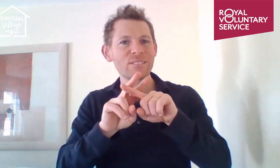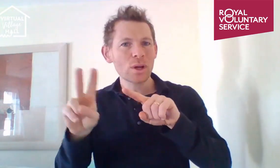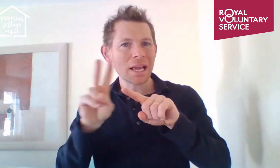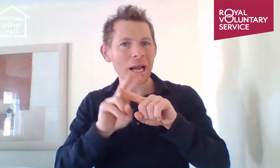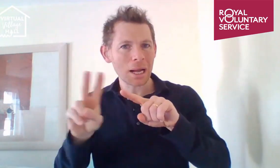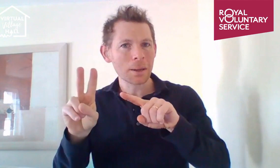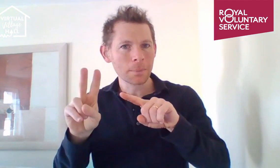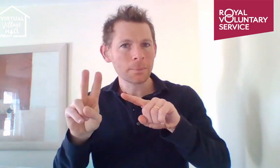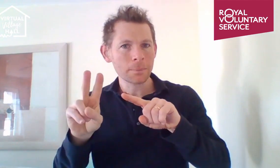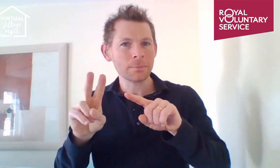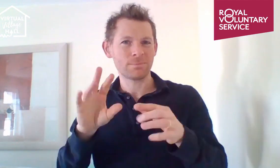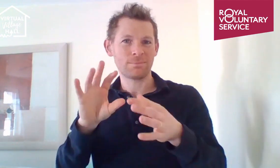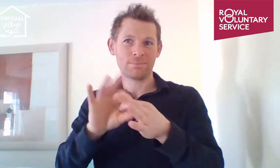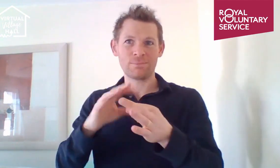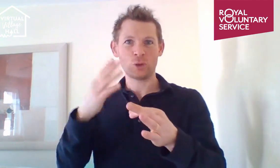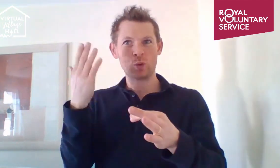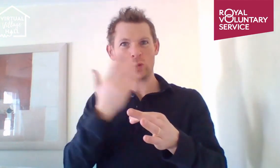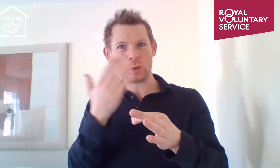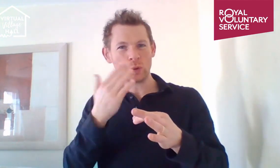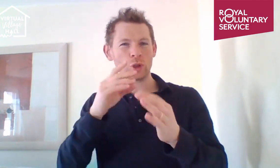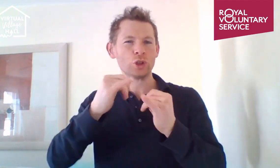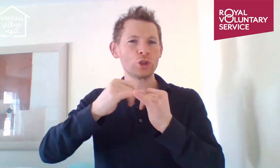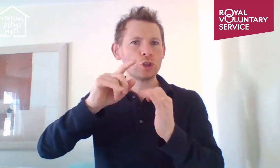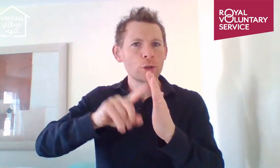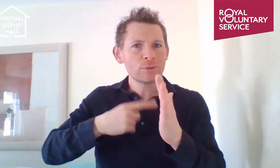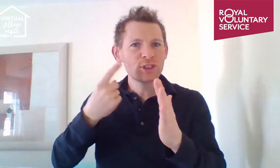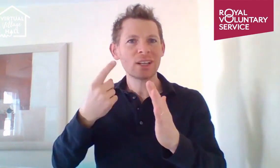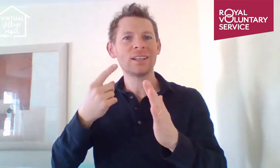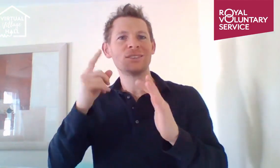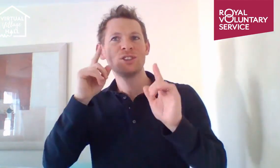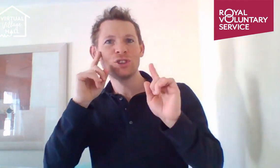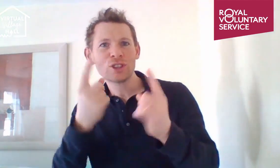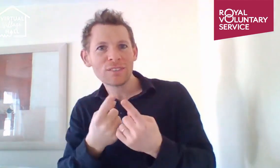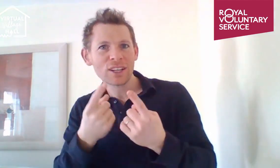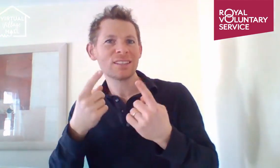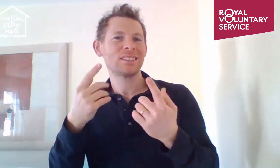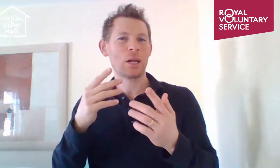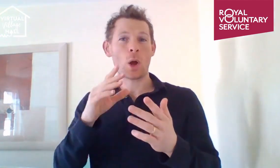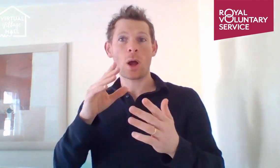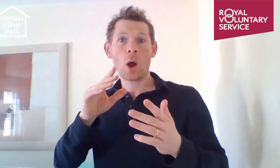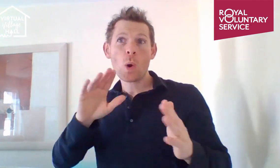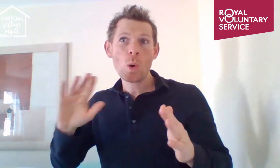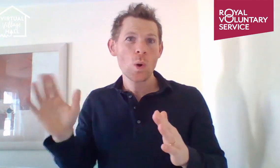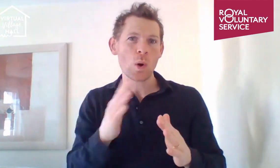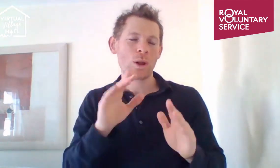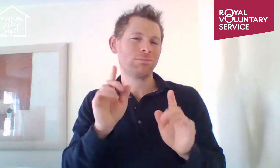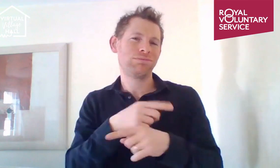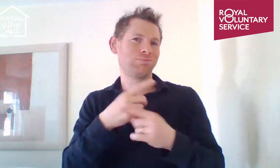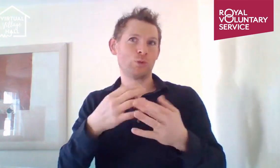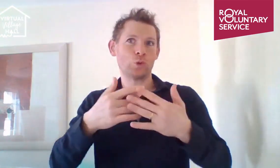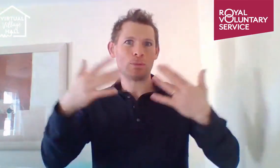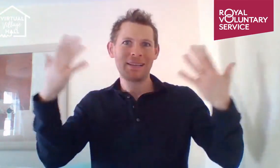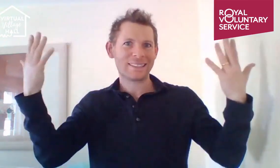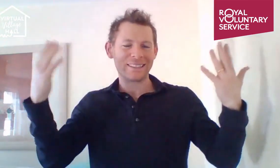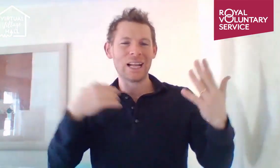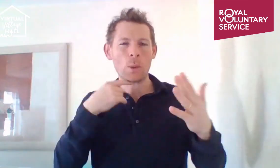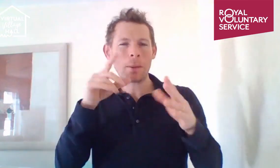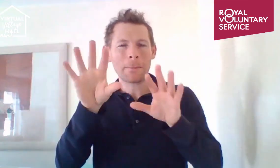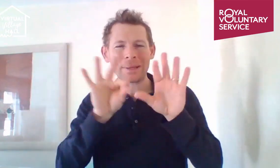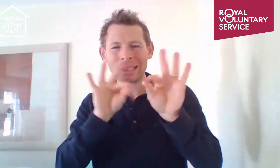I'm going to teach you some vocabulary, as I said, linked to educational settings. It may be subjects and different things. I won't be